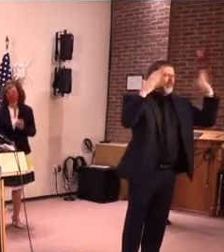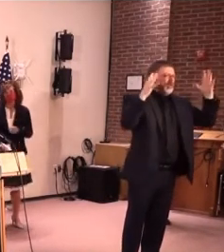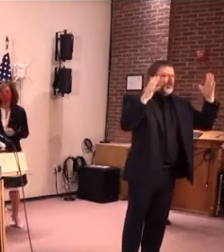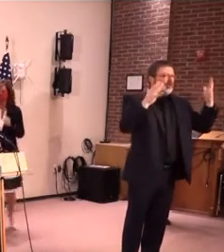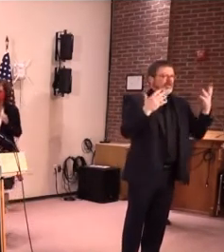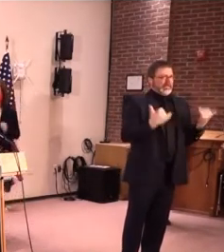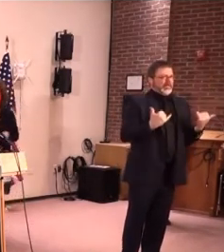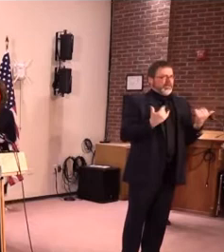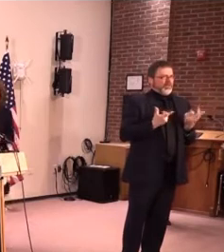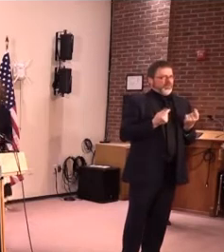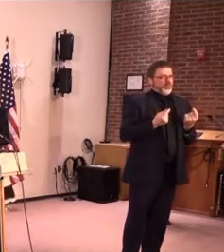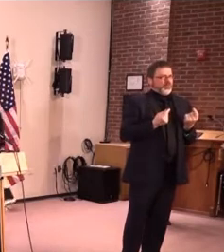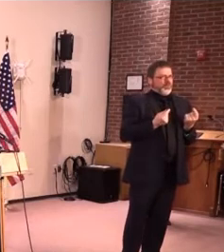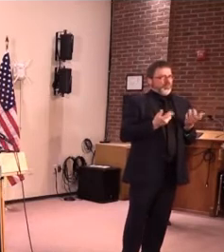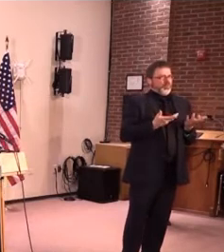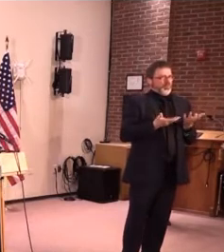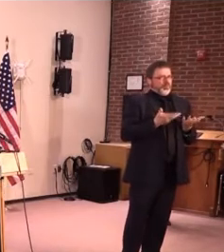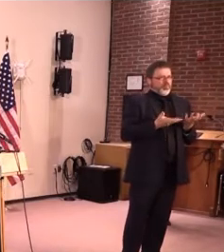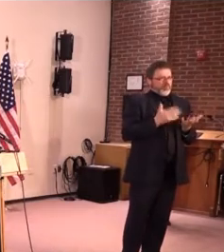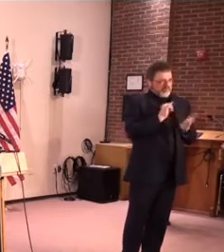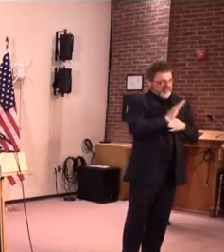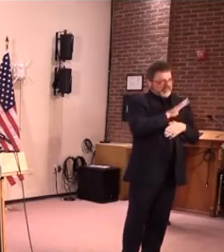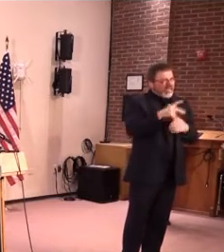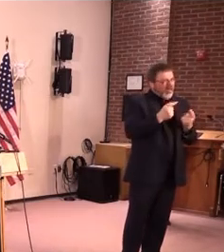Secretary Curley.